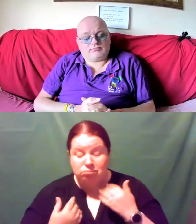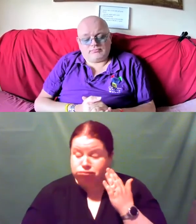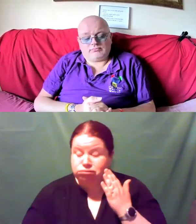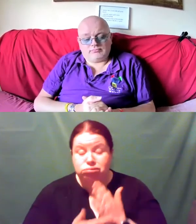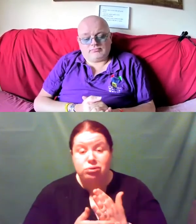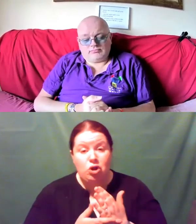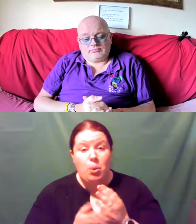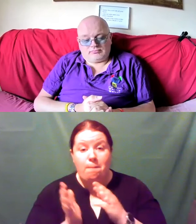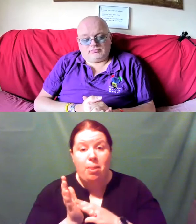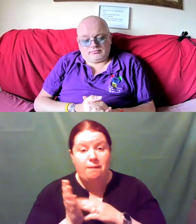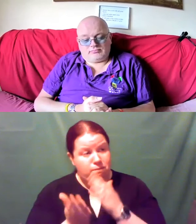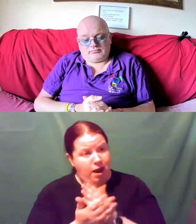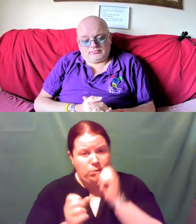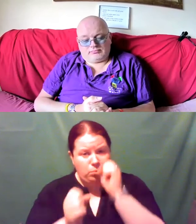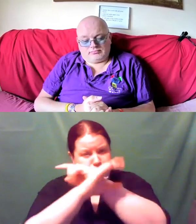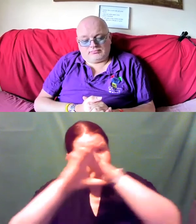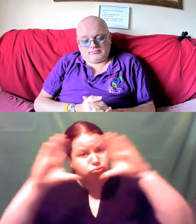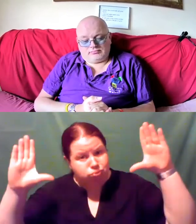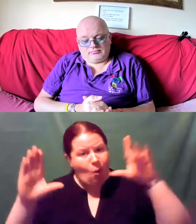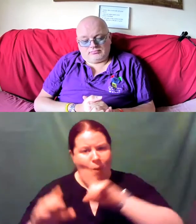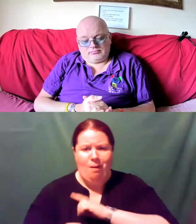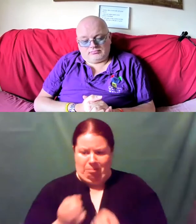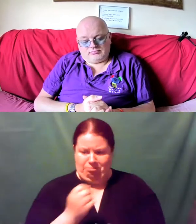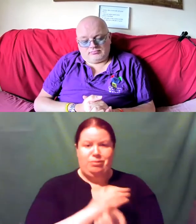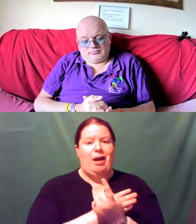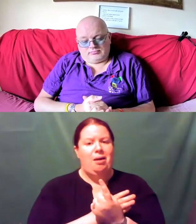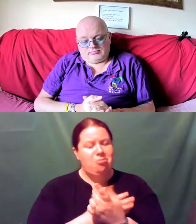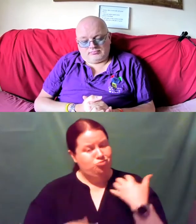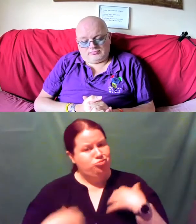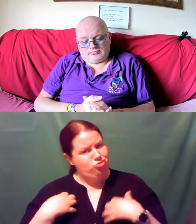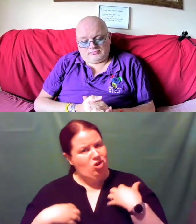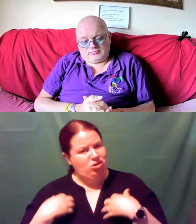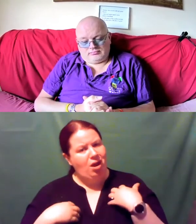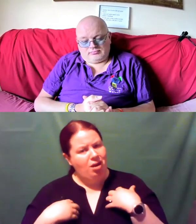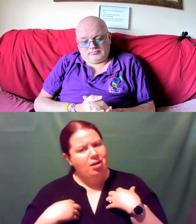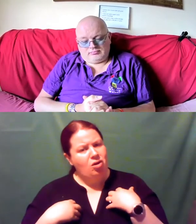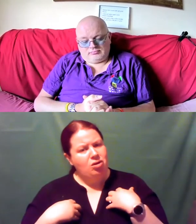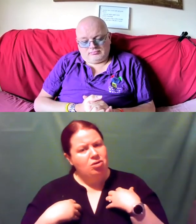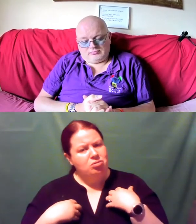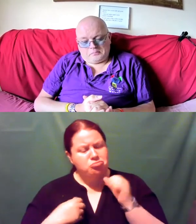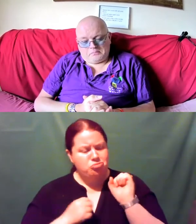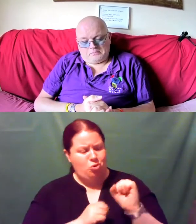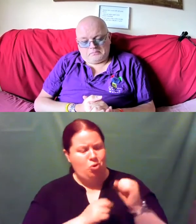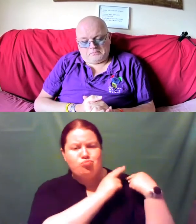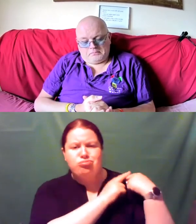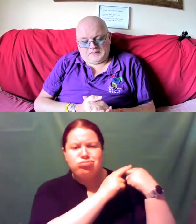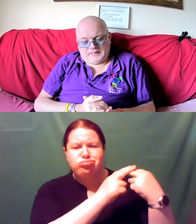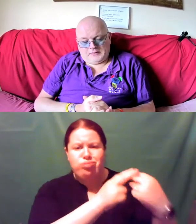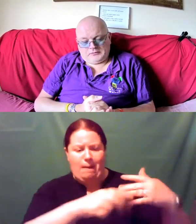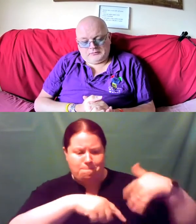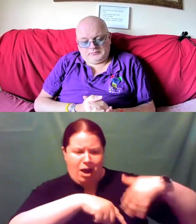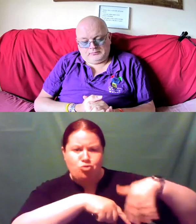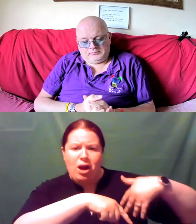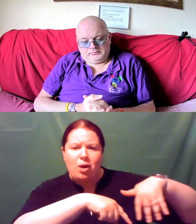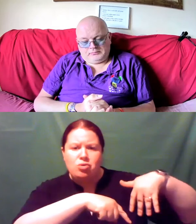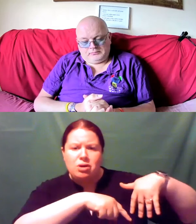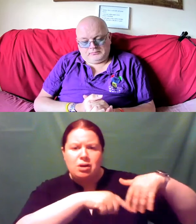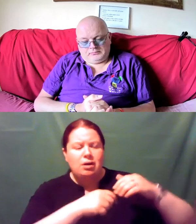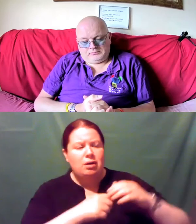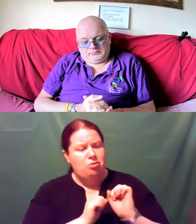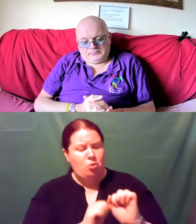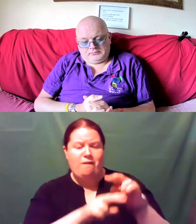true. So I guess it must have been quite interesting. So given their kind of generational background and kind of where they kind of